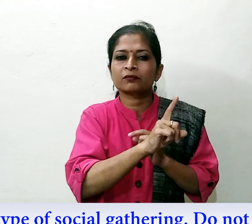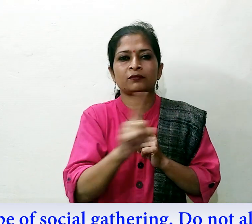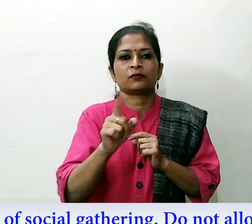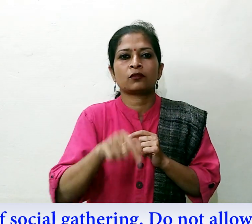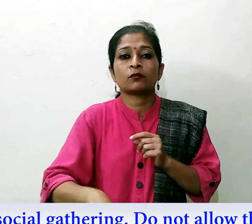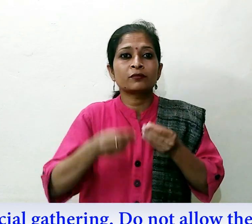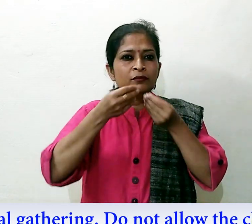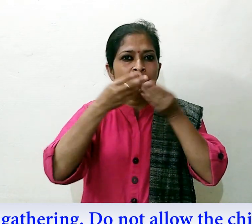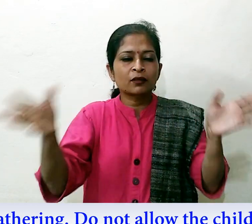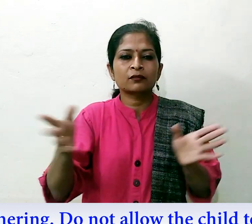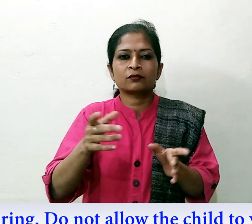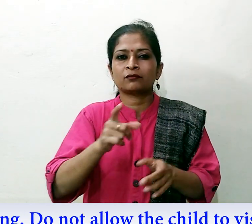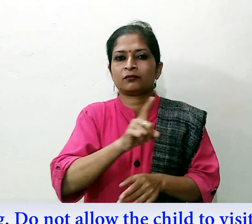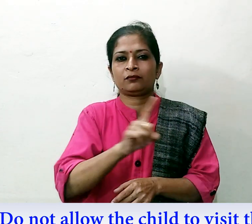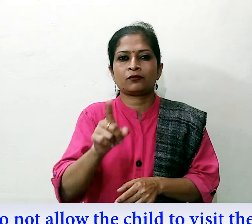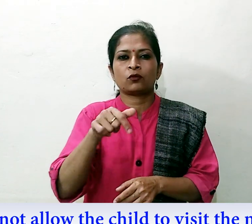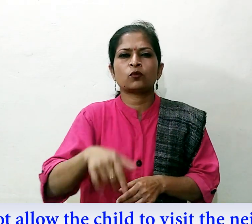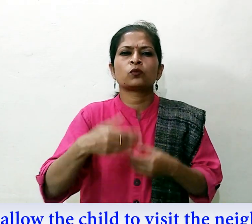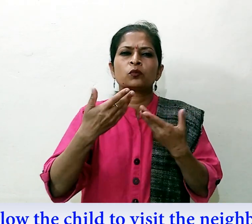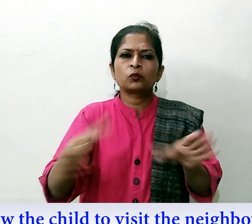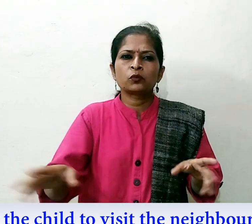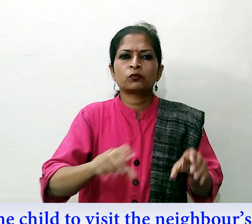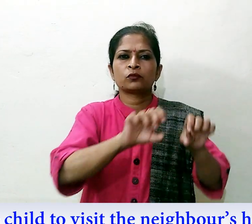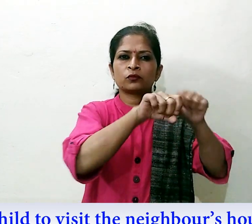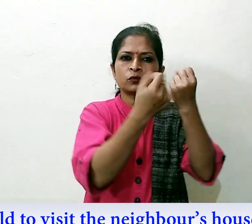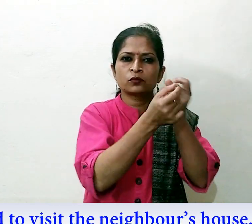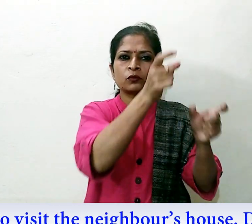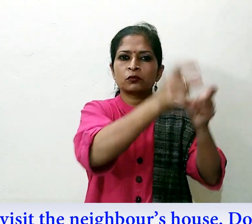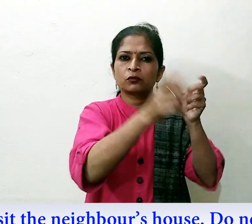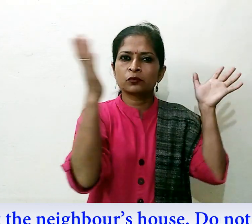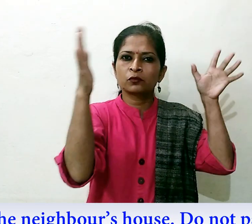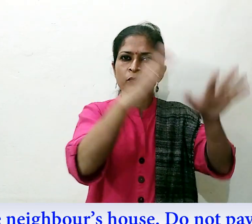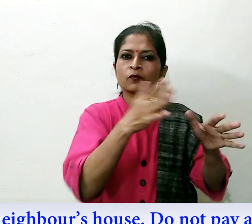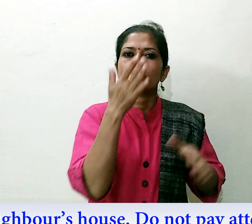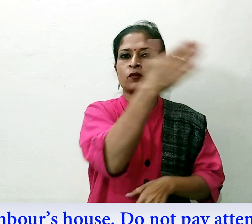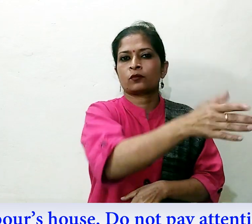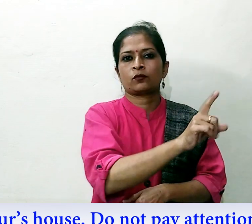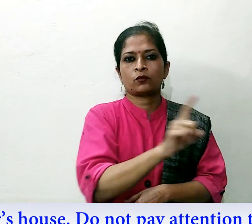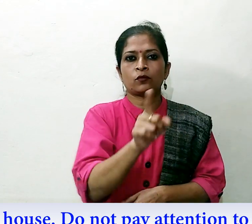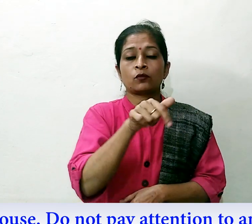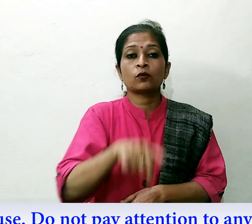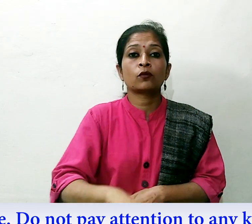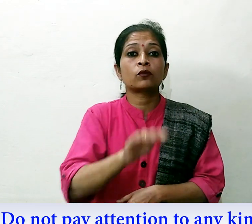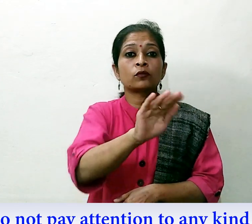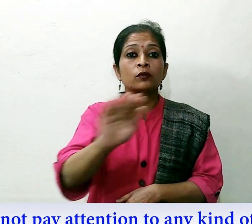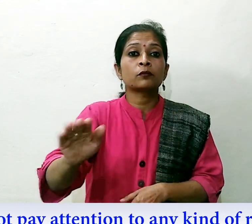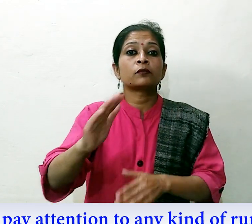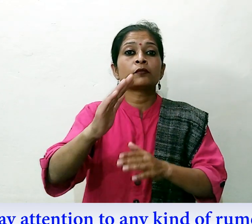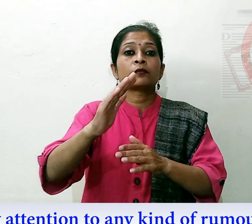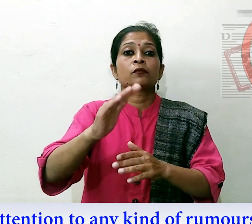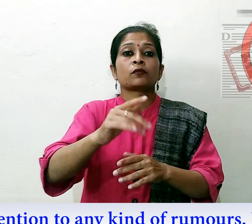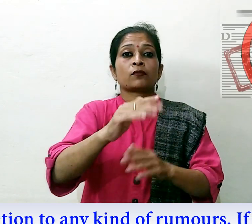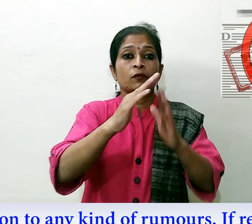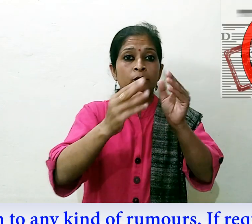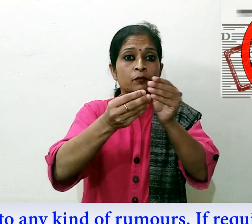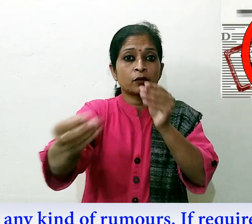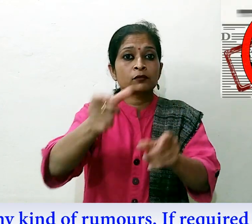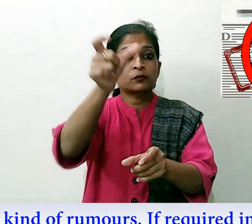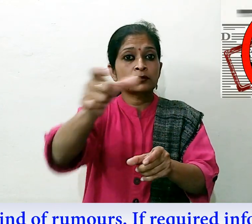Also, avoid any type of social gathering. Do not allow the child to visit the neighbor's house. Do not pay attention to